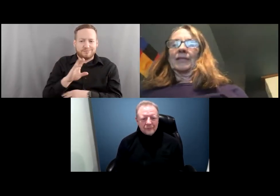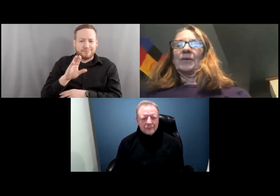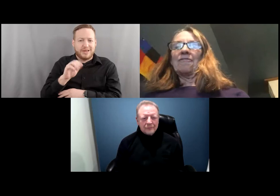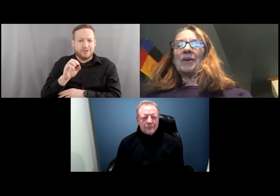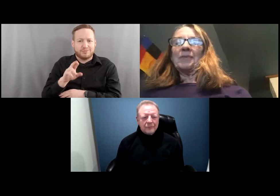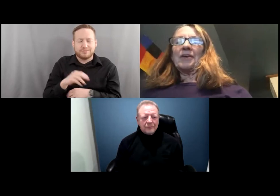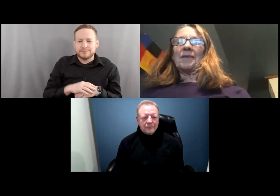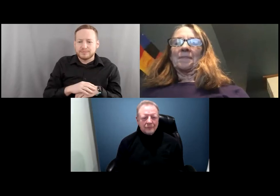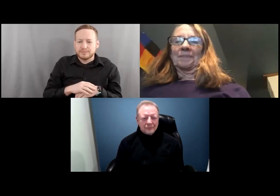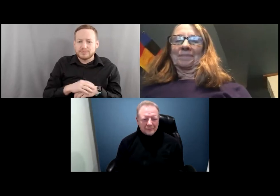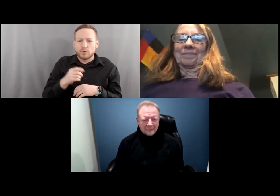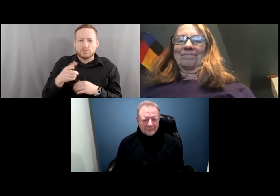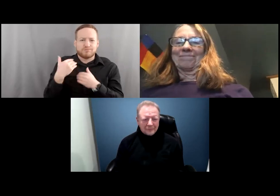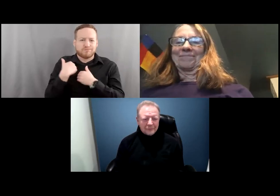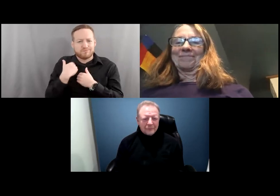And we have Mike Bear,